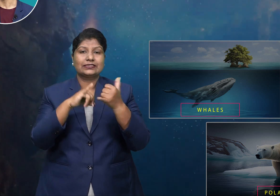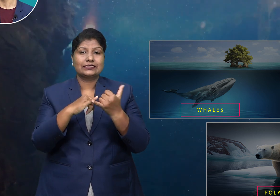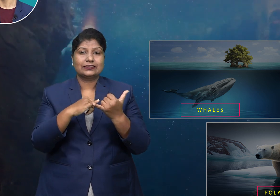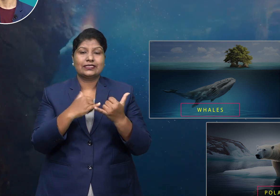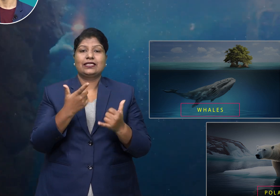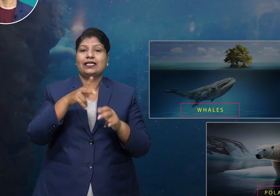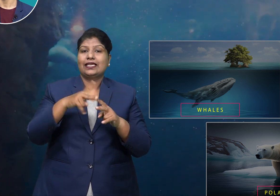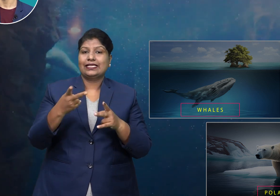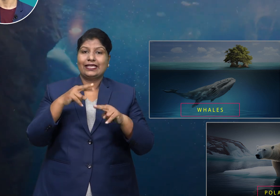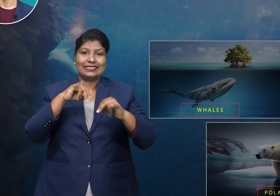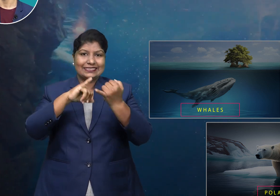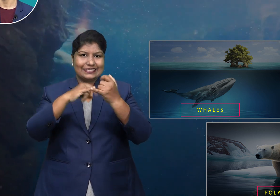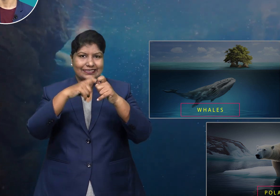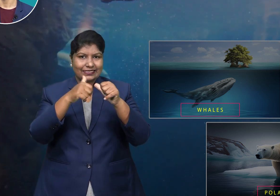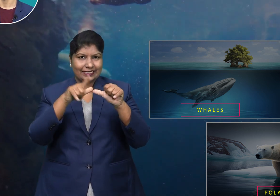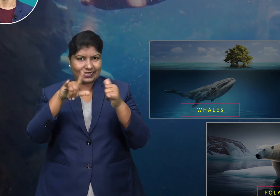seals,